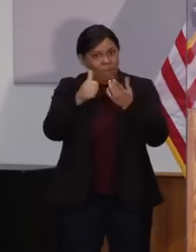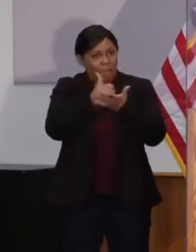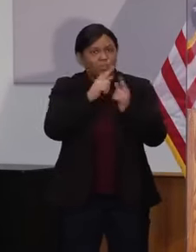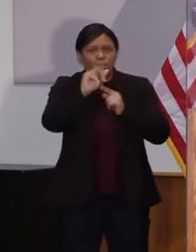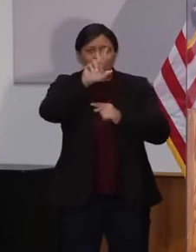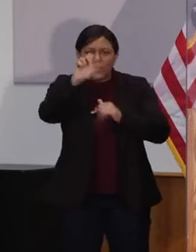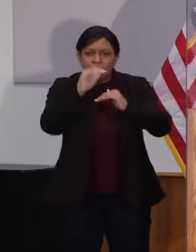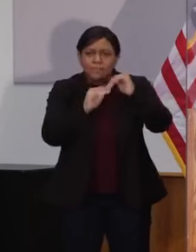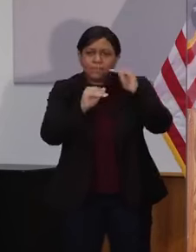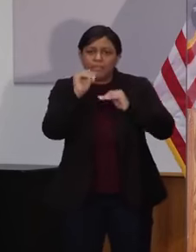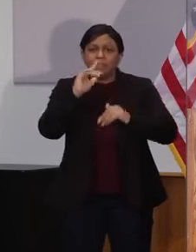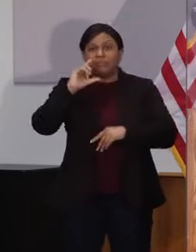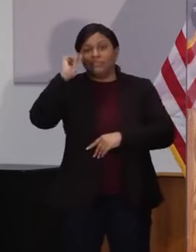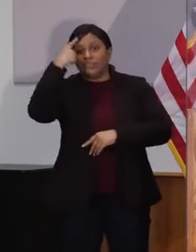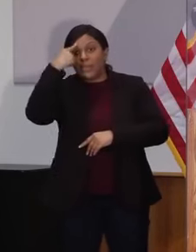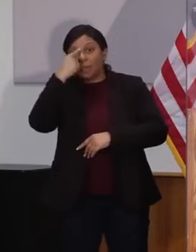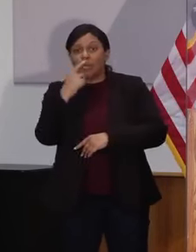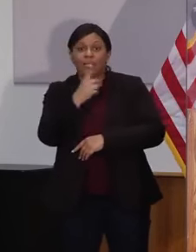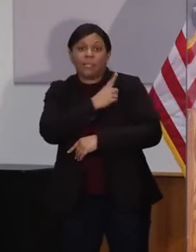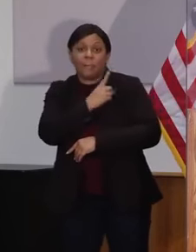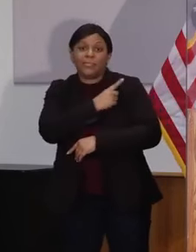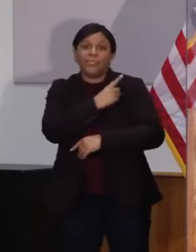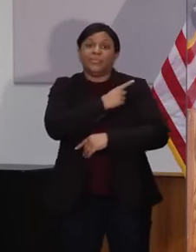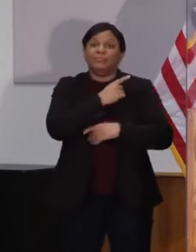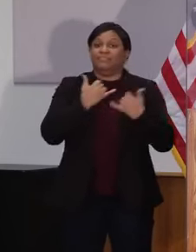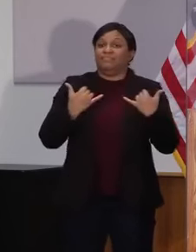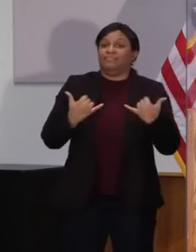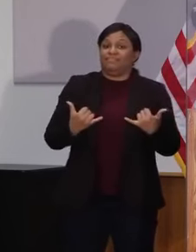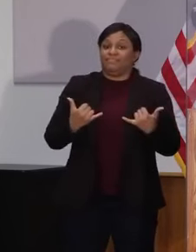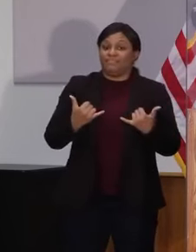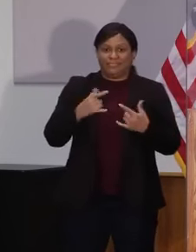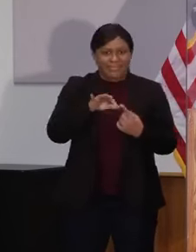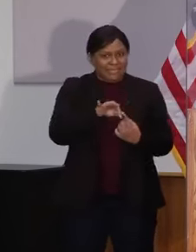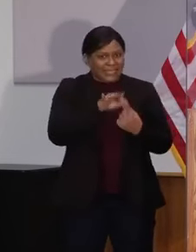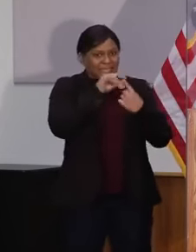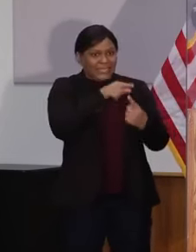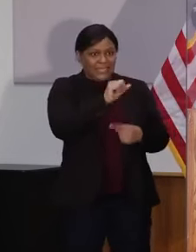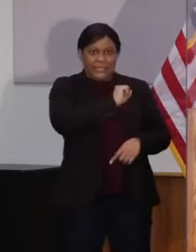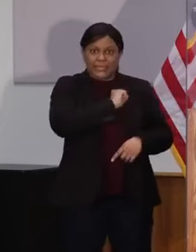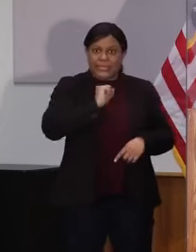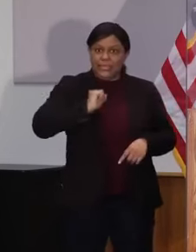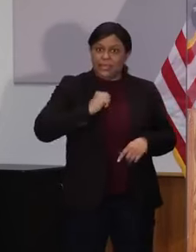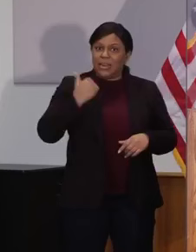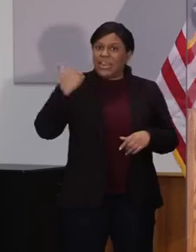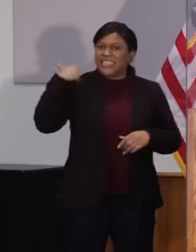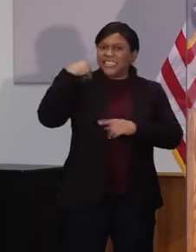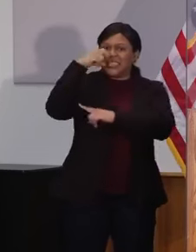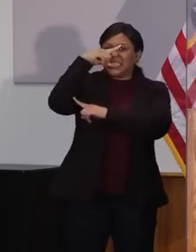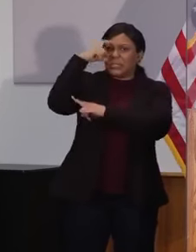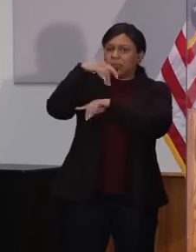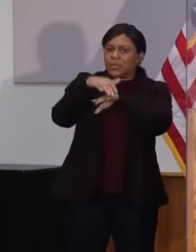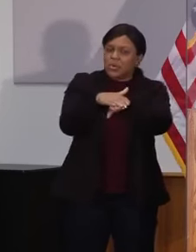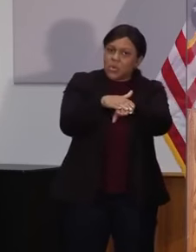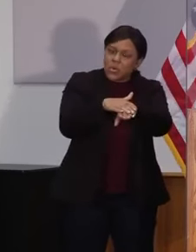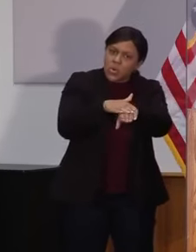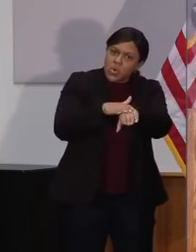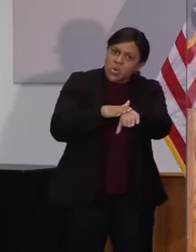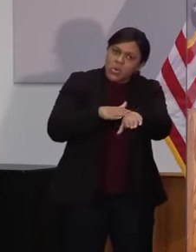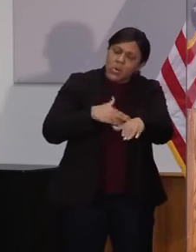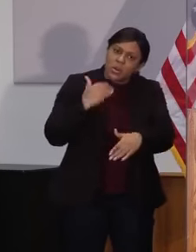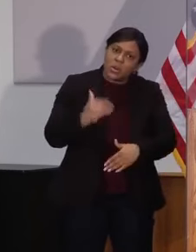faced a lot of criticism from Republicans, particularly in the Senate, over the sluggish response last summer. I mean, what's your response to